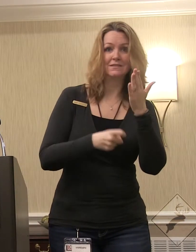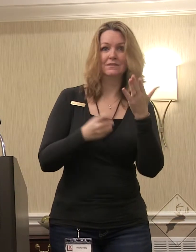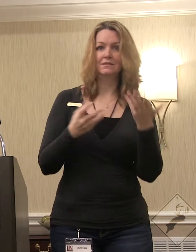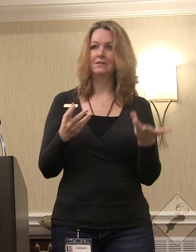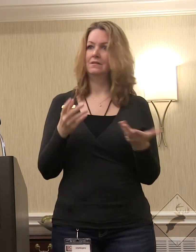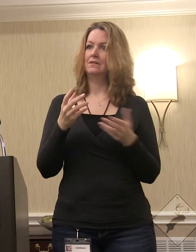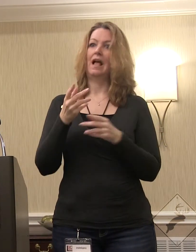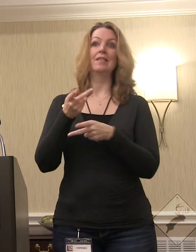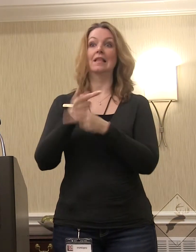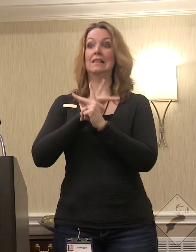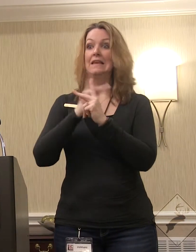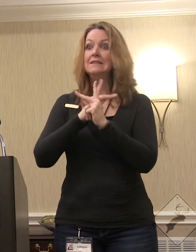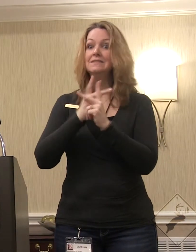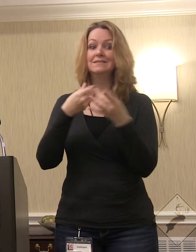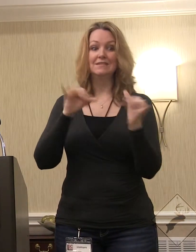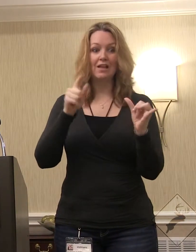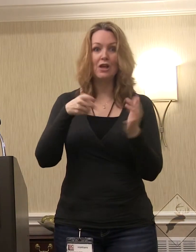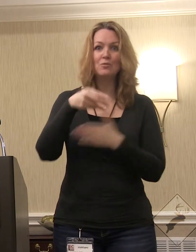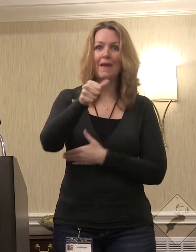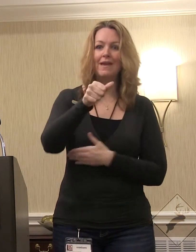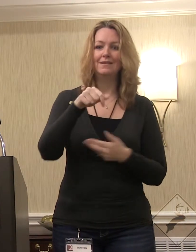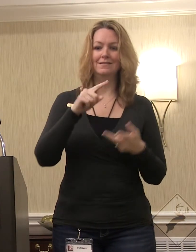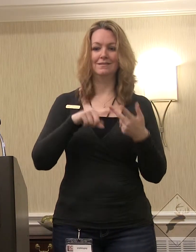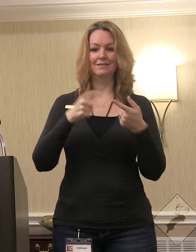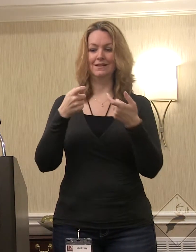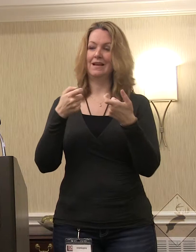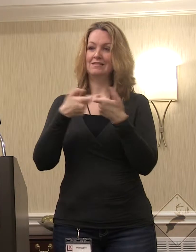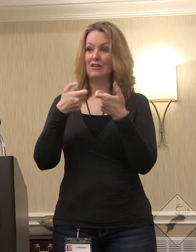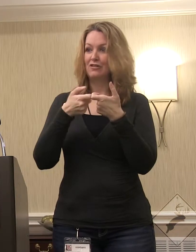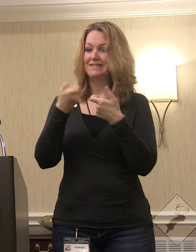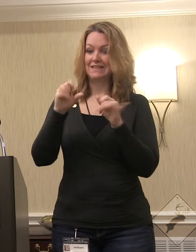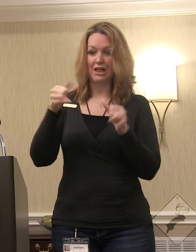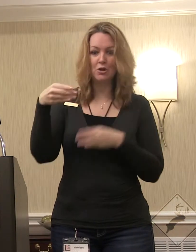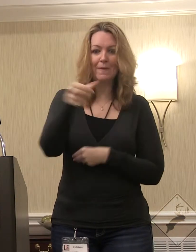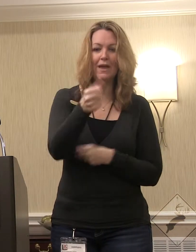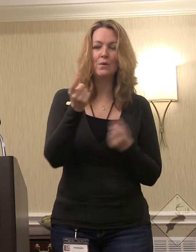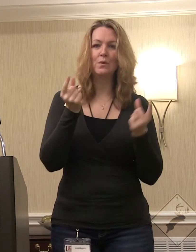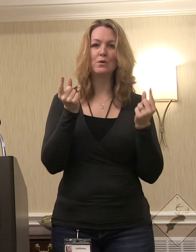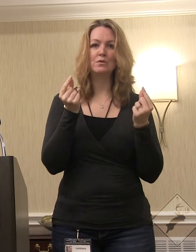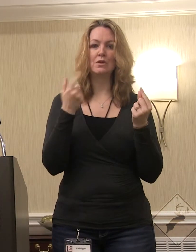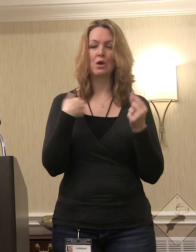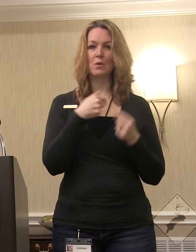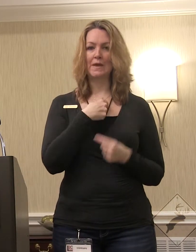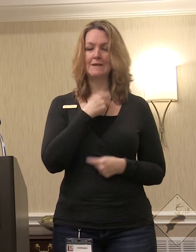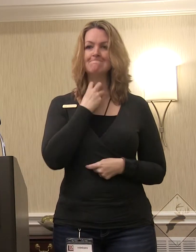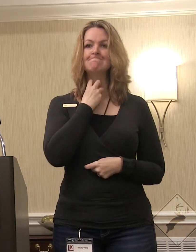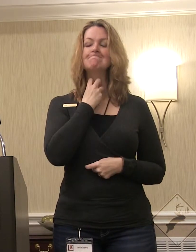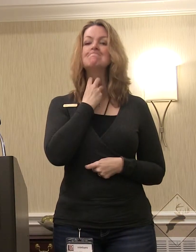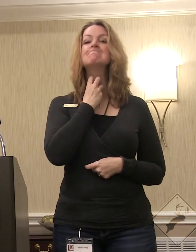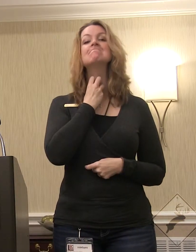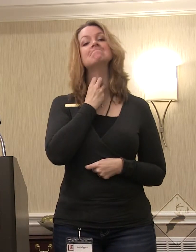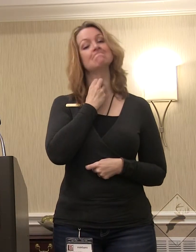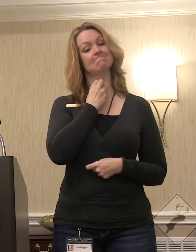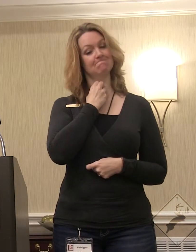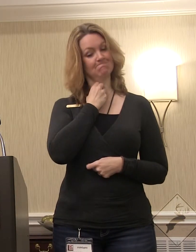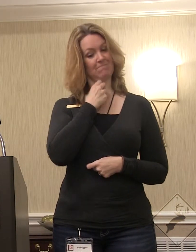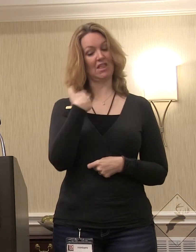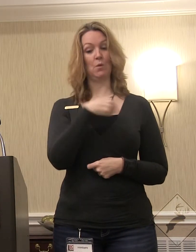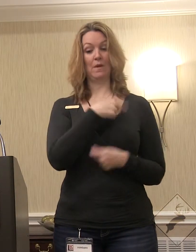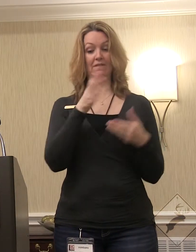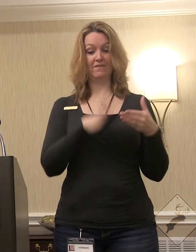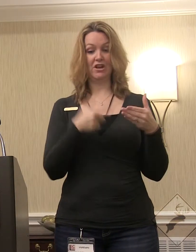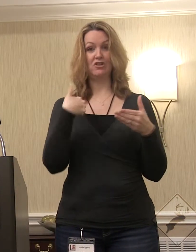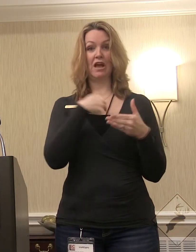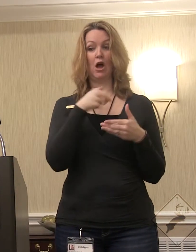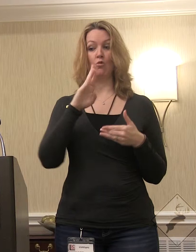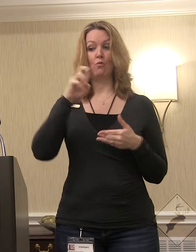Utilities don't go away, right? And one of the things we did was we bit the bullet and we completed our access